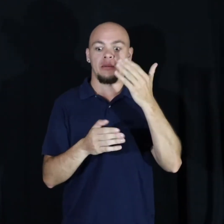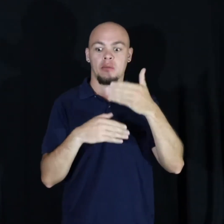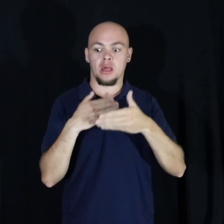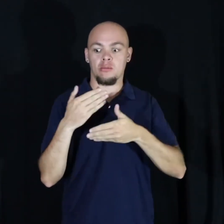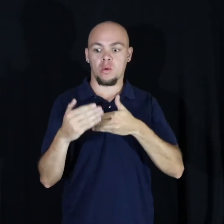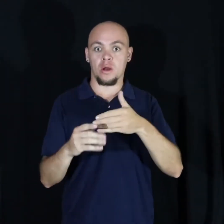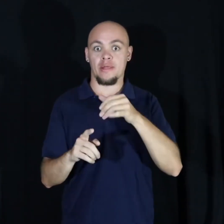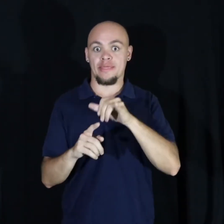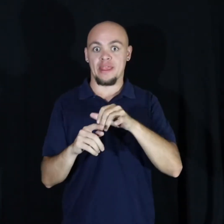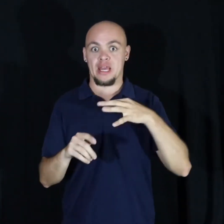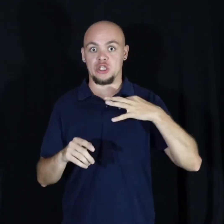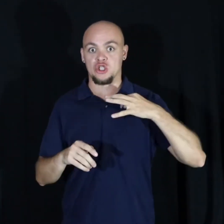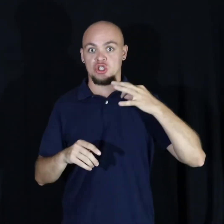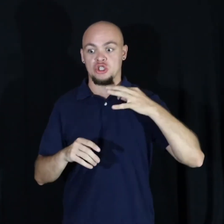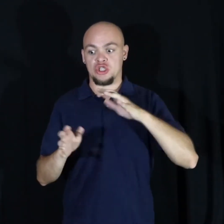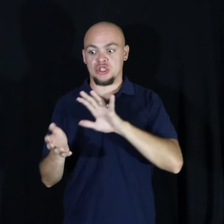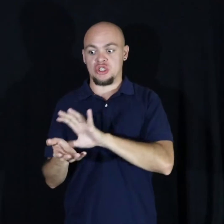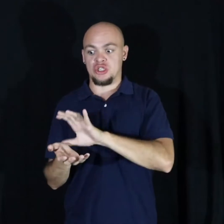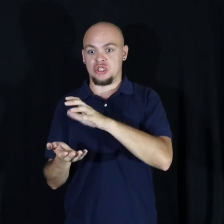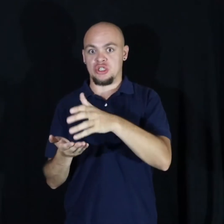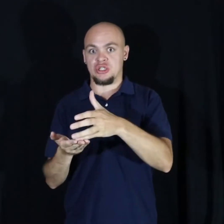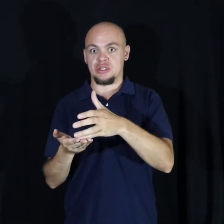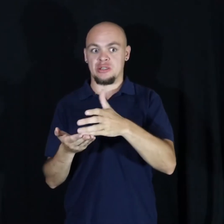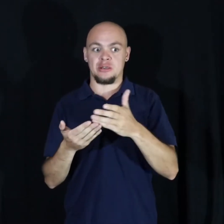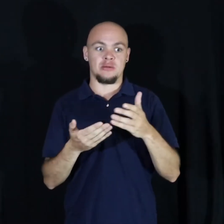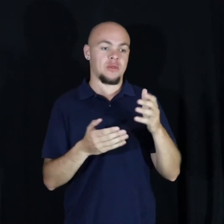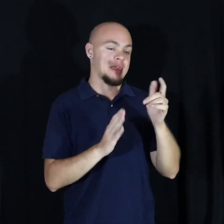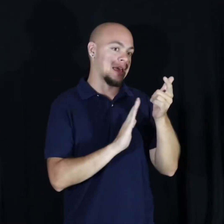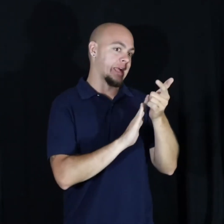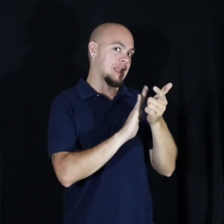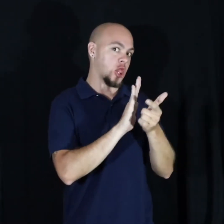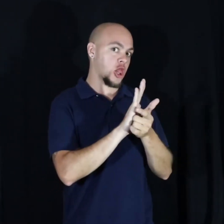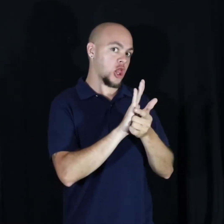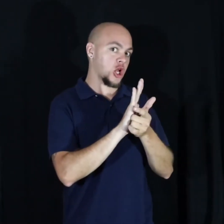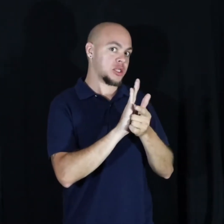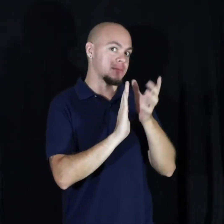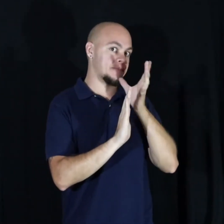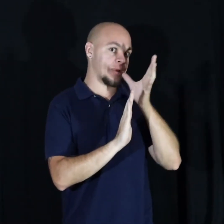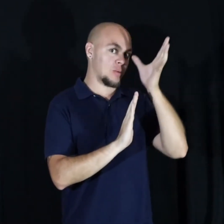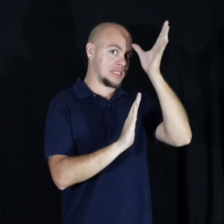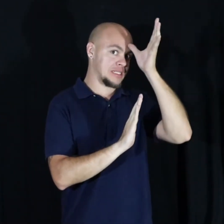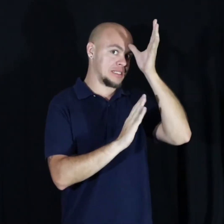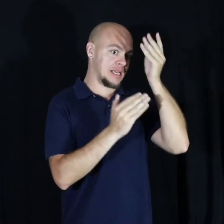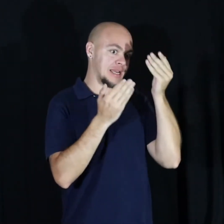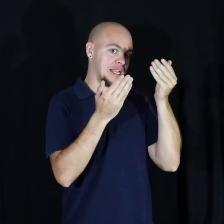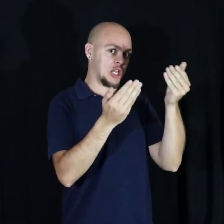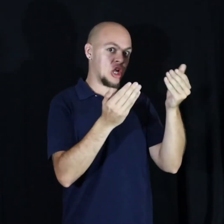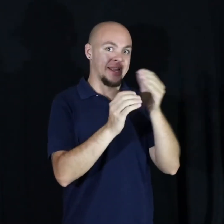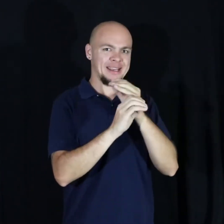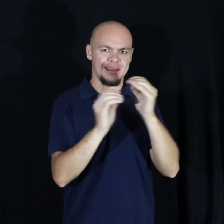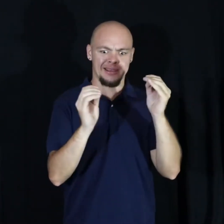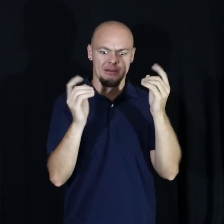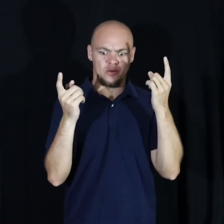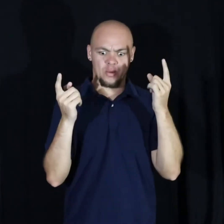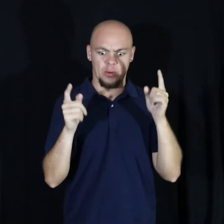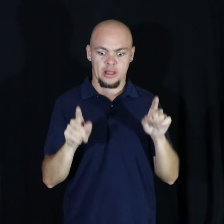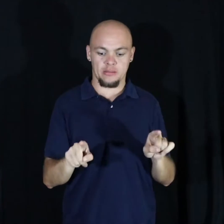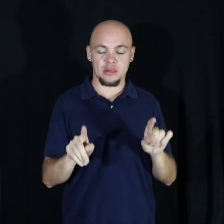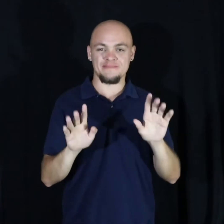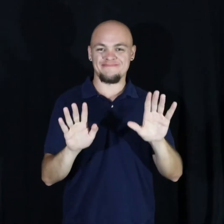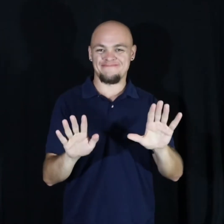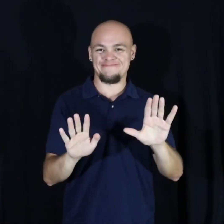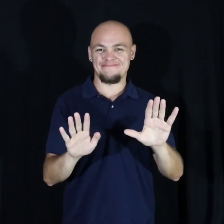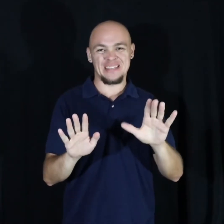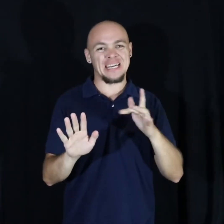on that shirt mountain as one would make trying to get along with their in-laws. None. What happened? Well, similar to